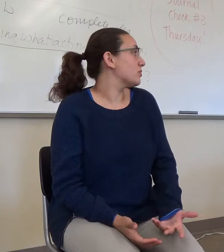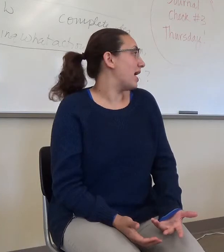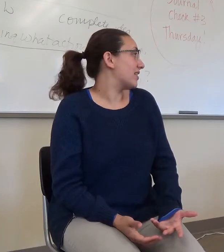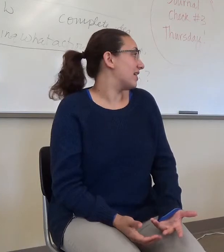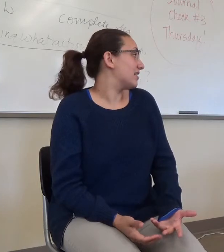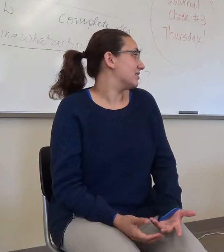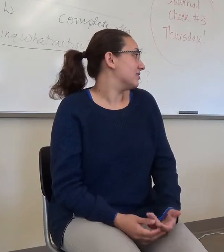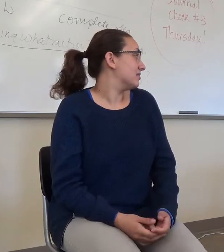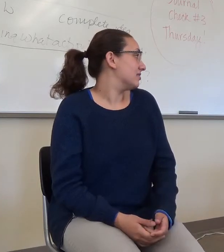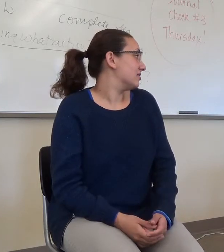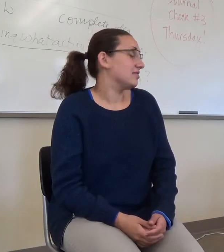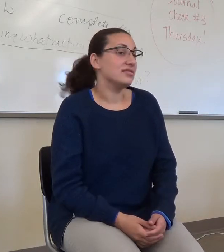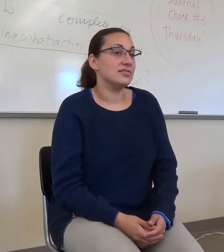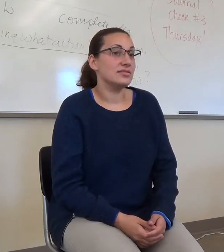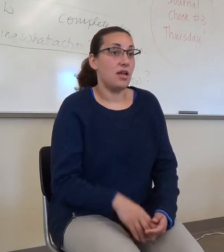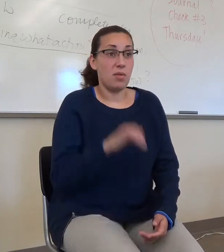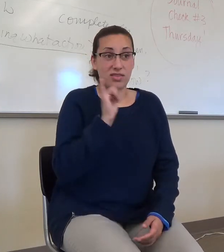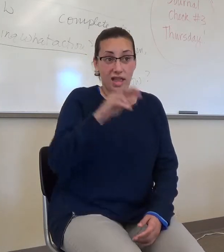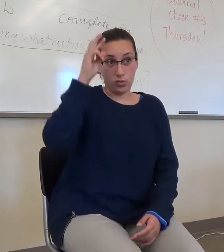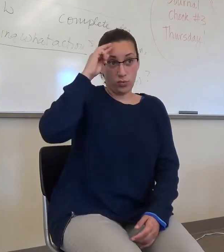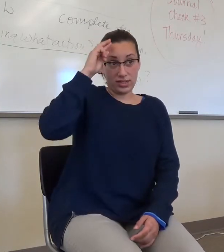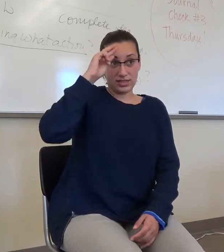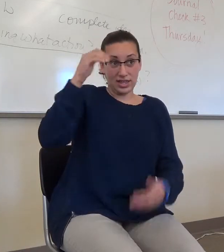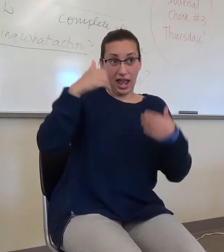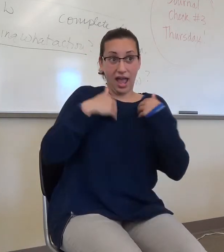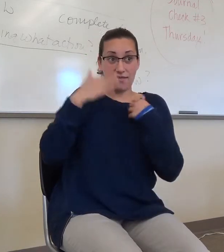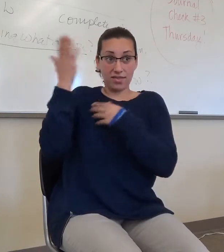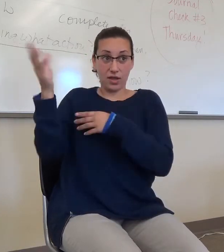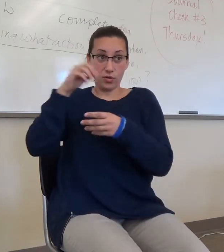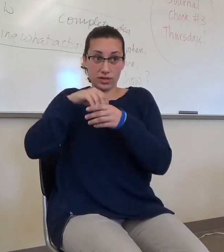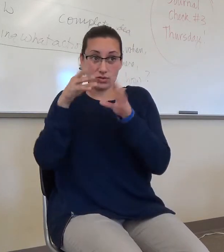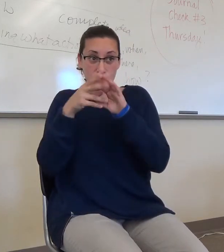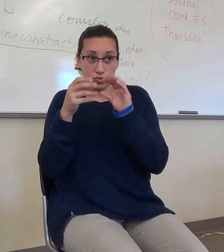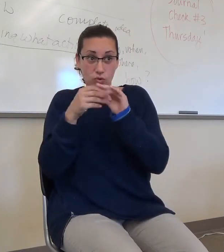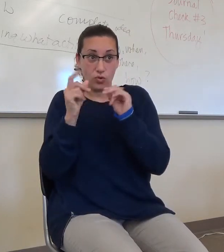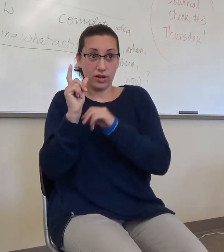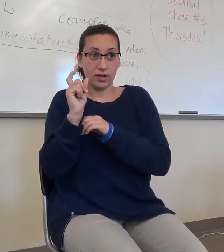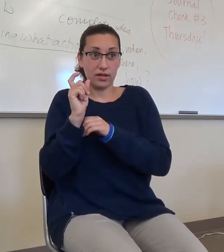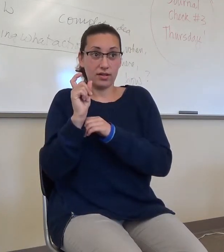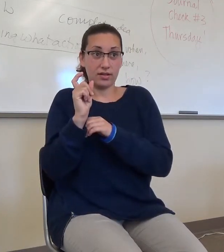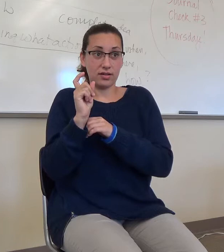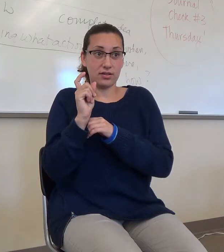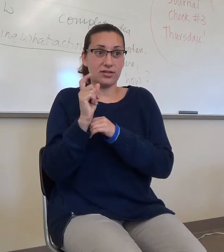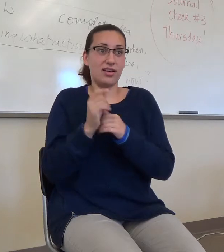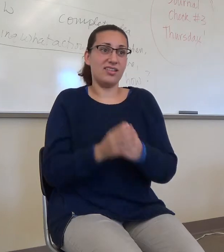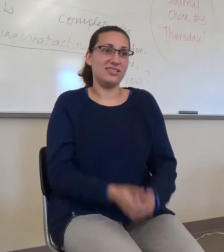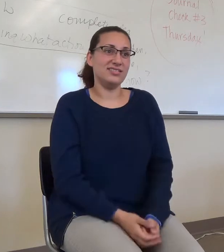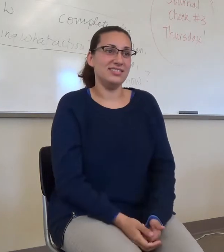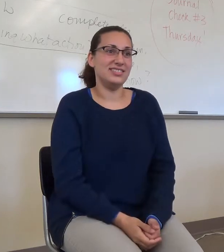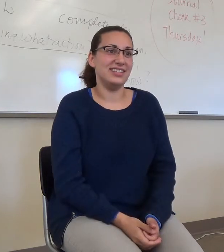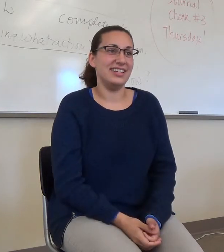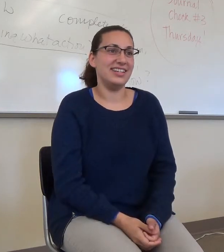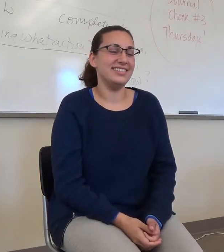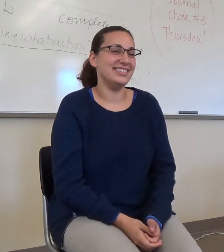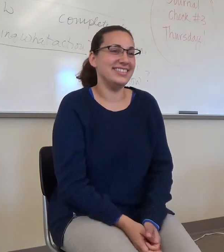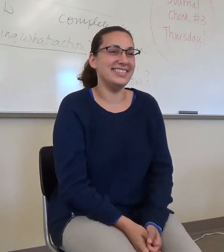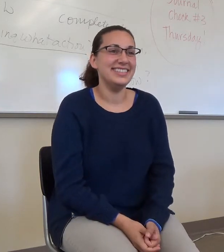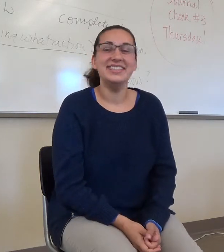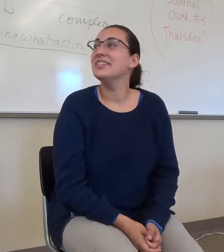back then. Okay, but is that a reason that they give in the paragraph? That's what we're looking for. No. What reasons do they give here?